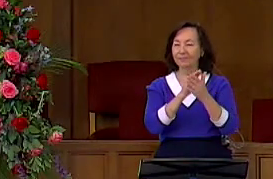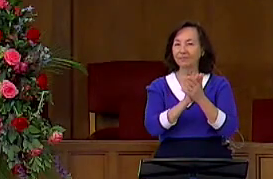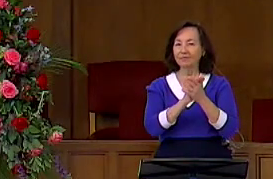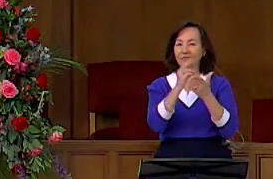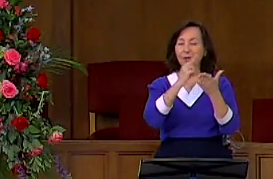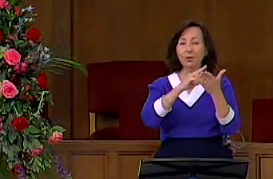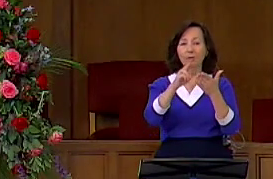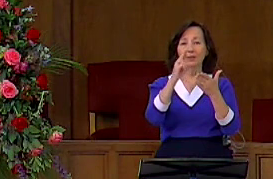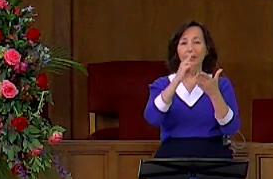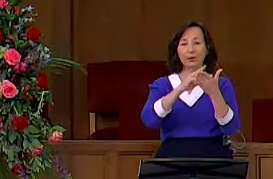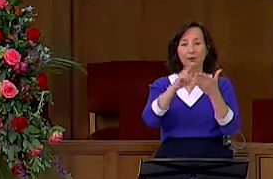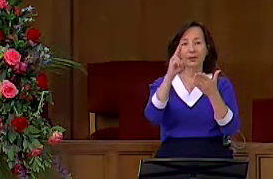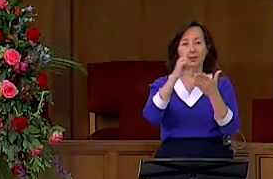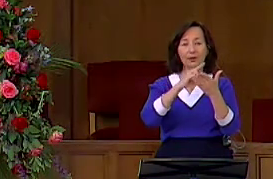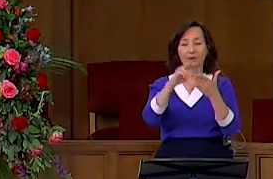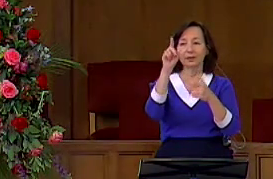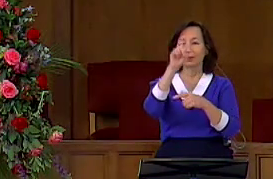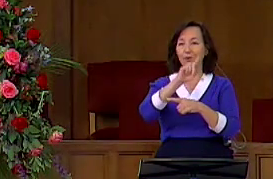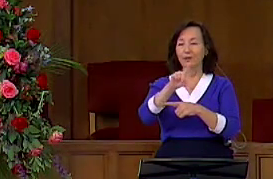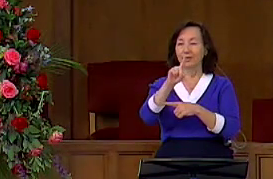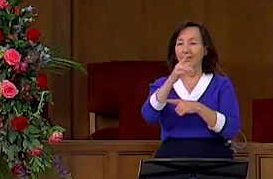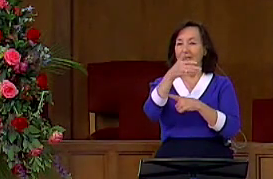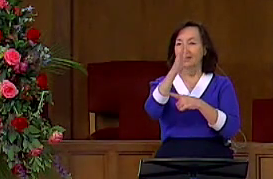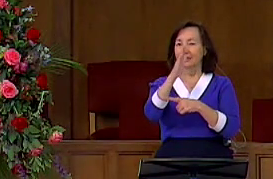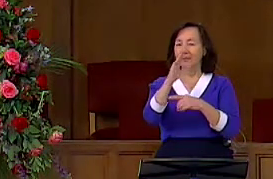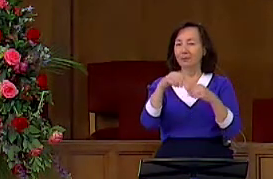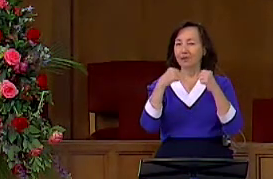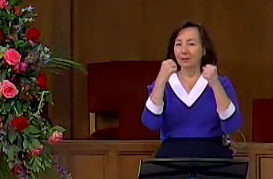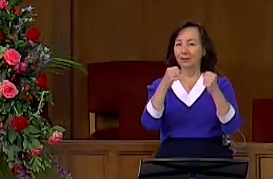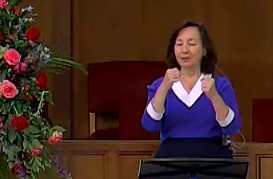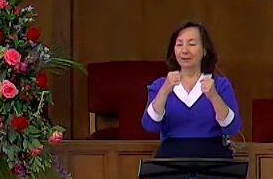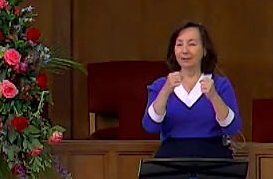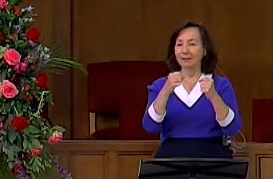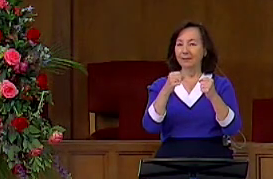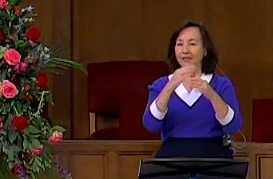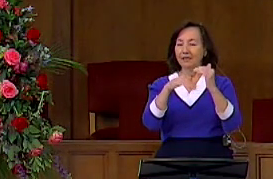Holy, Holy, Holy Lord. God.